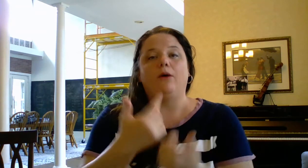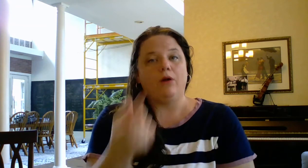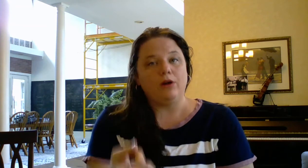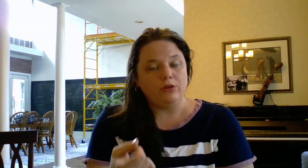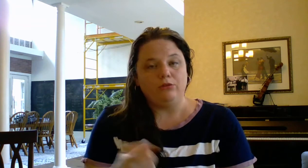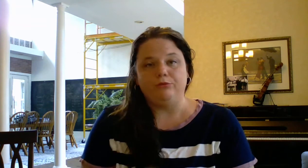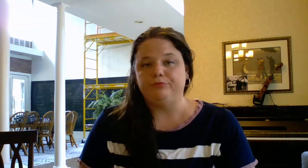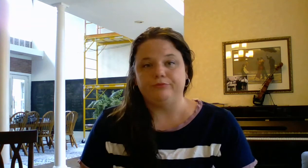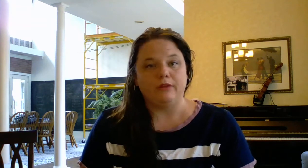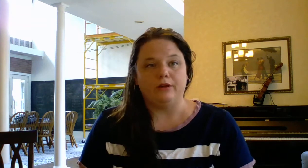are you?